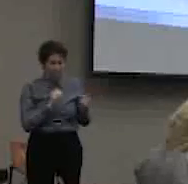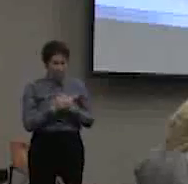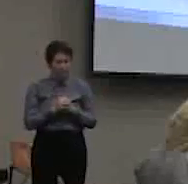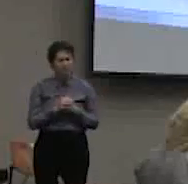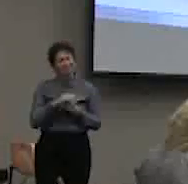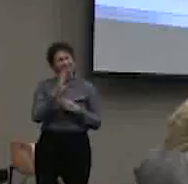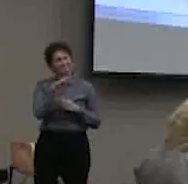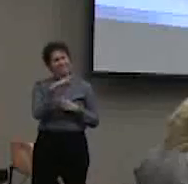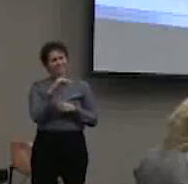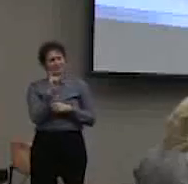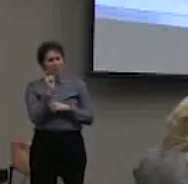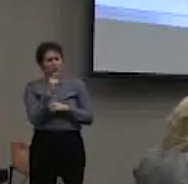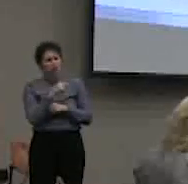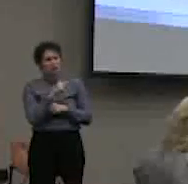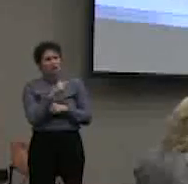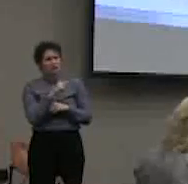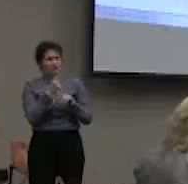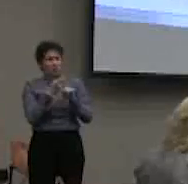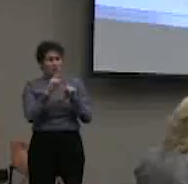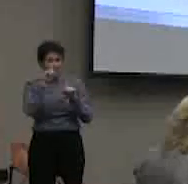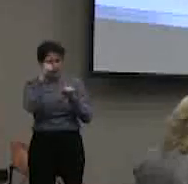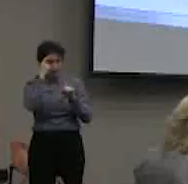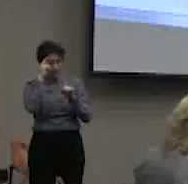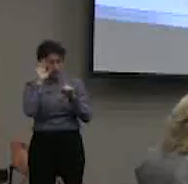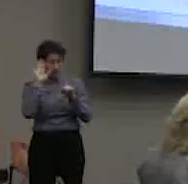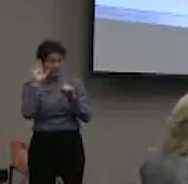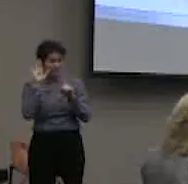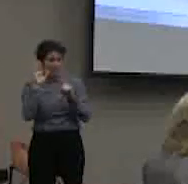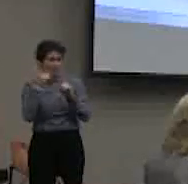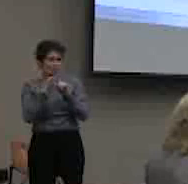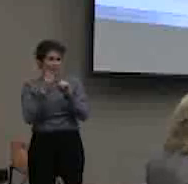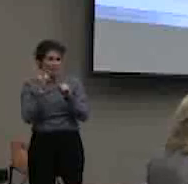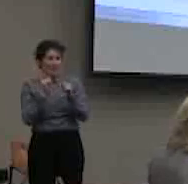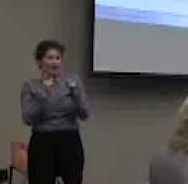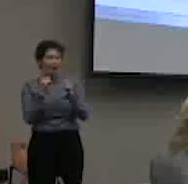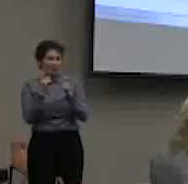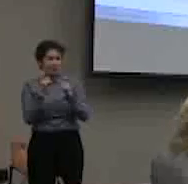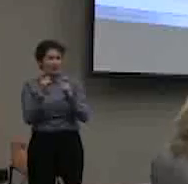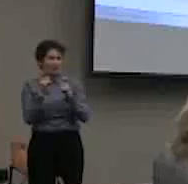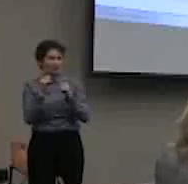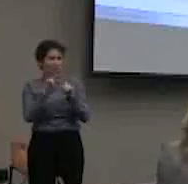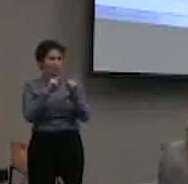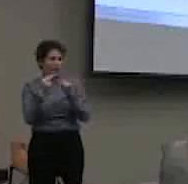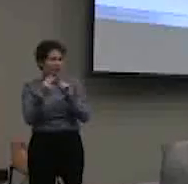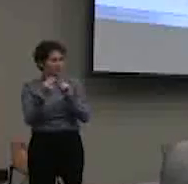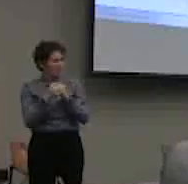I guess my question would be, from the governance perspective,